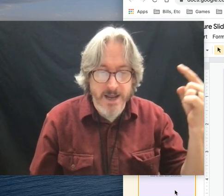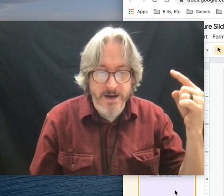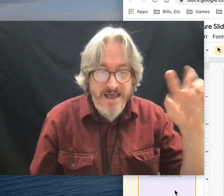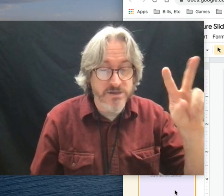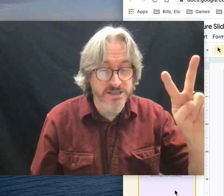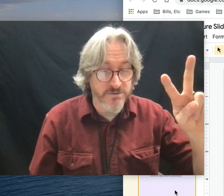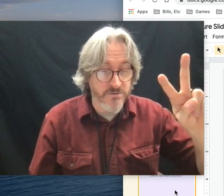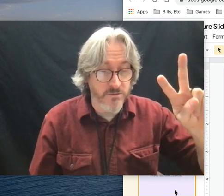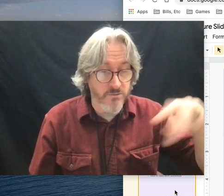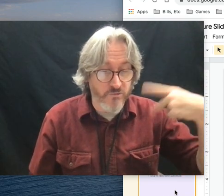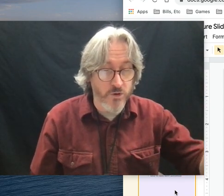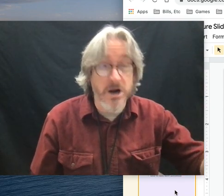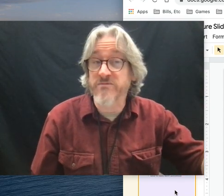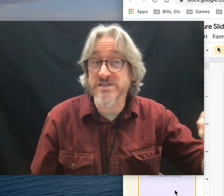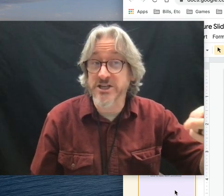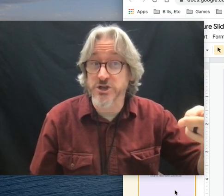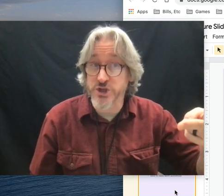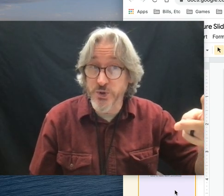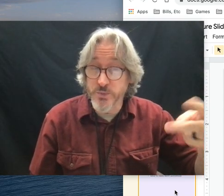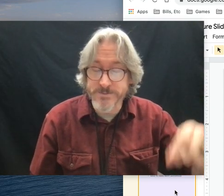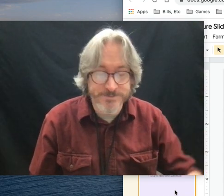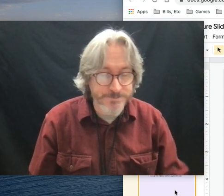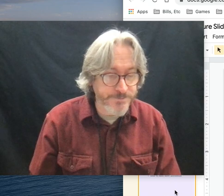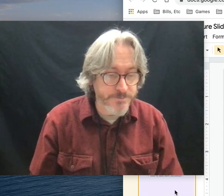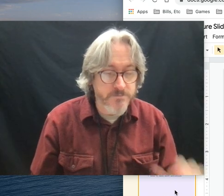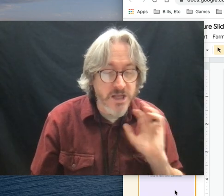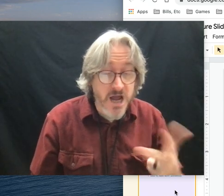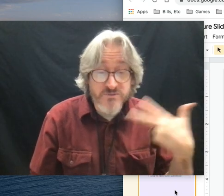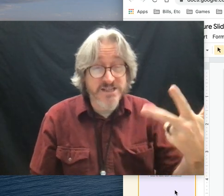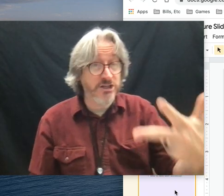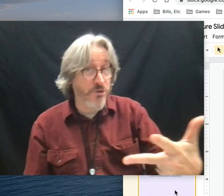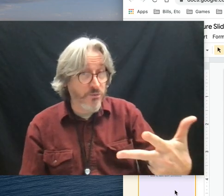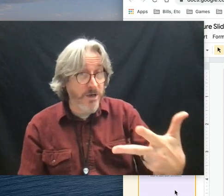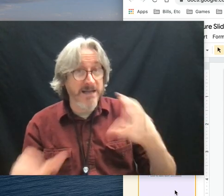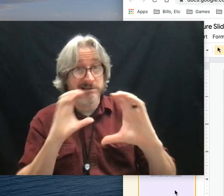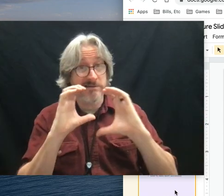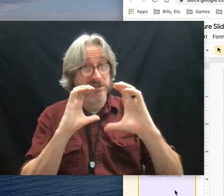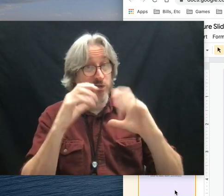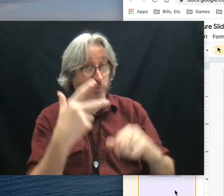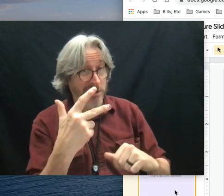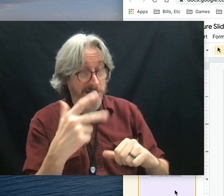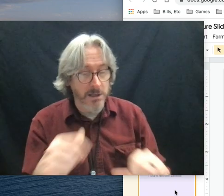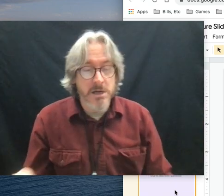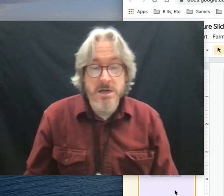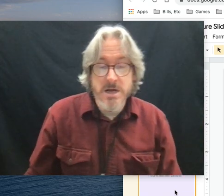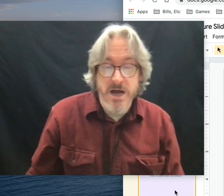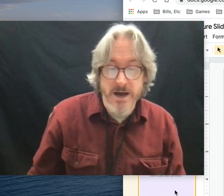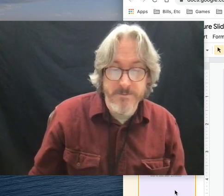Then that was for conversation two. Conversation three,